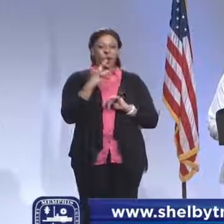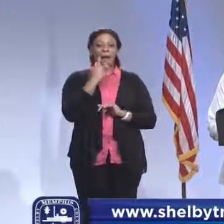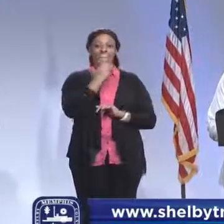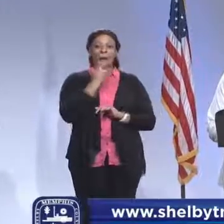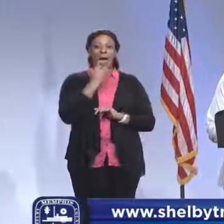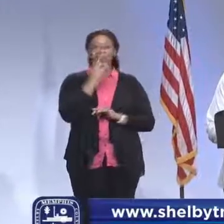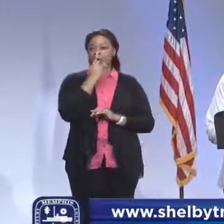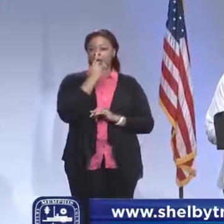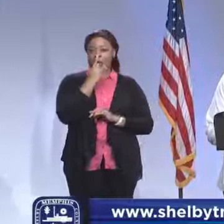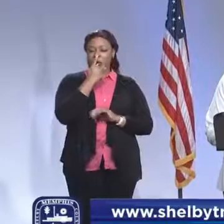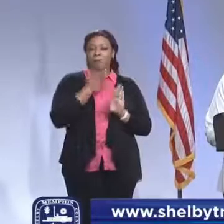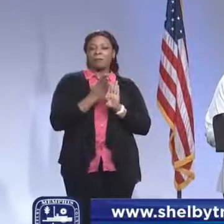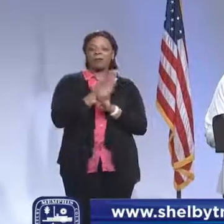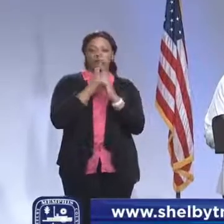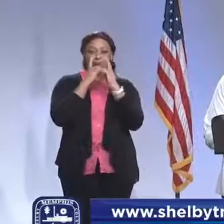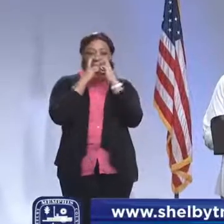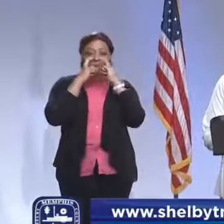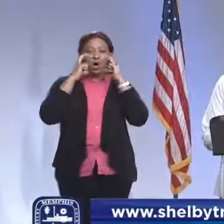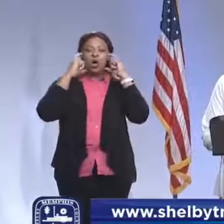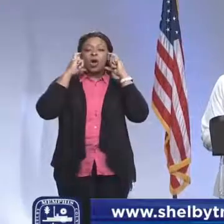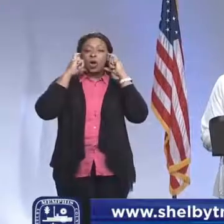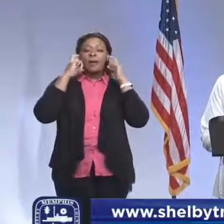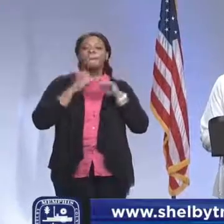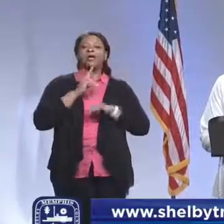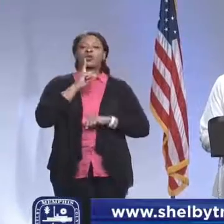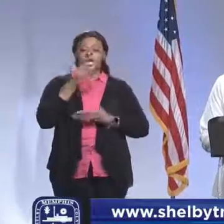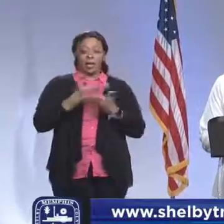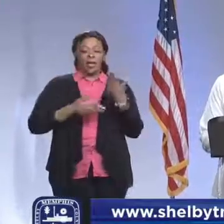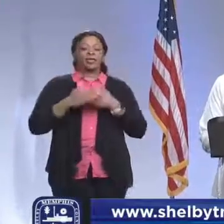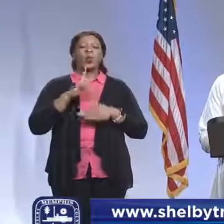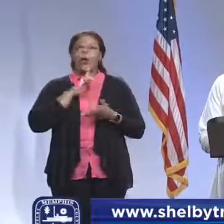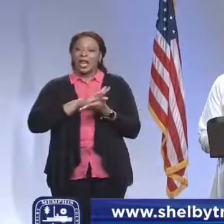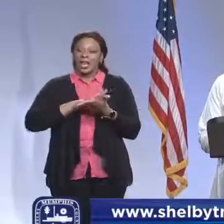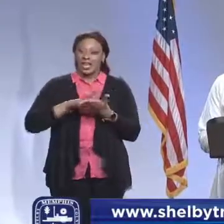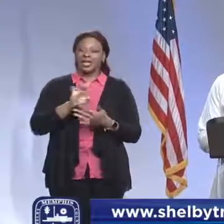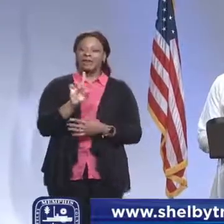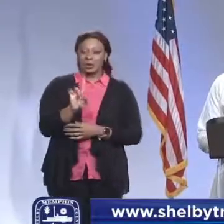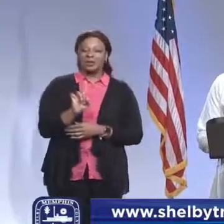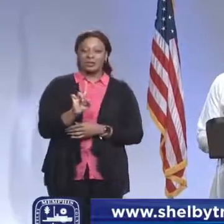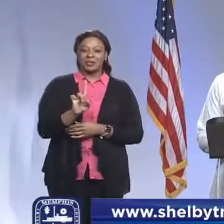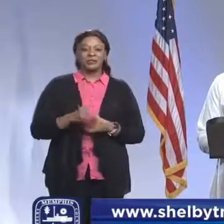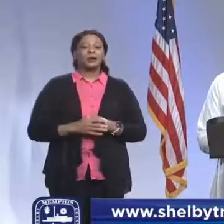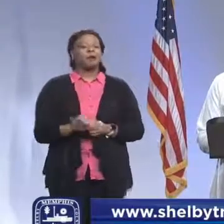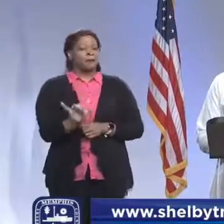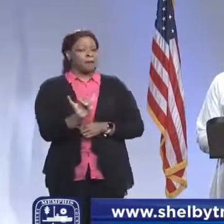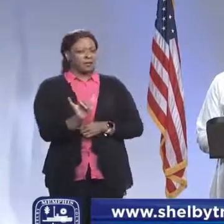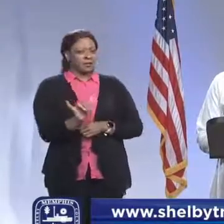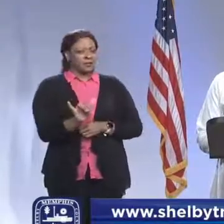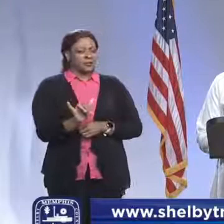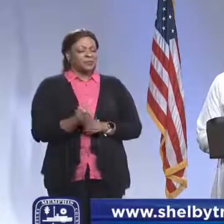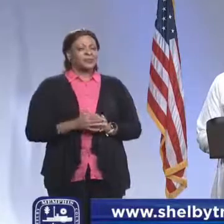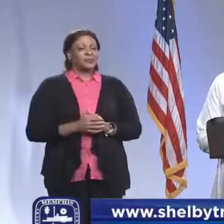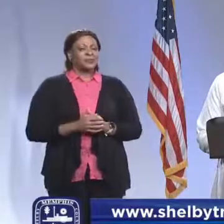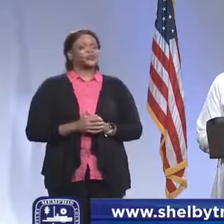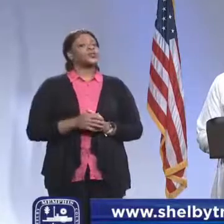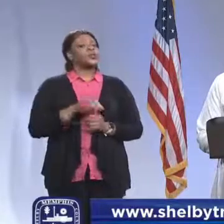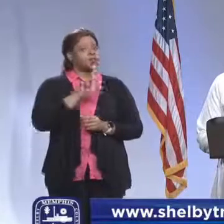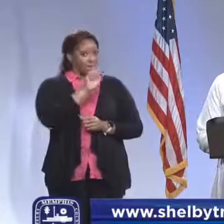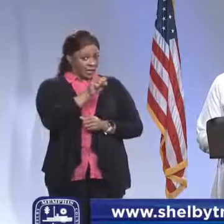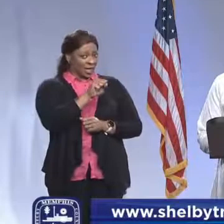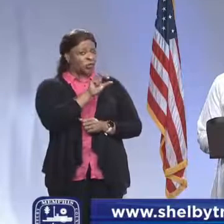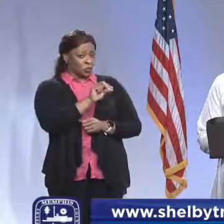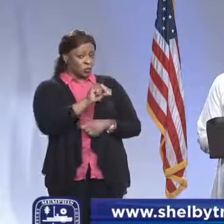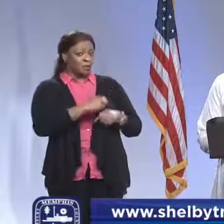mouth and nose before putting it on, so make sure that your hands are clean. Also, do